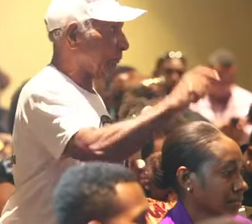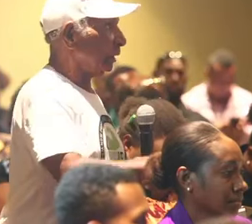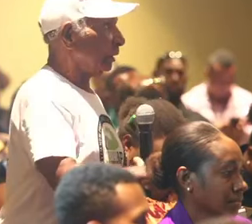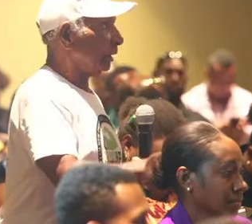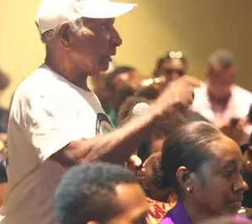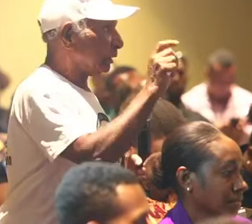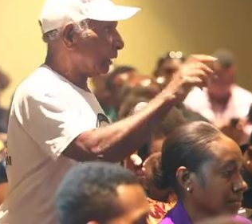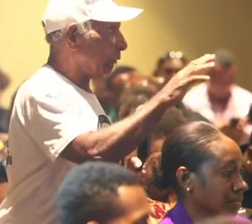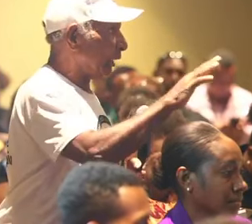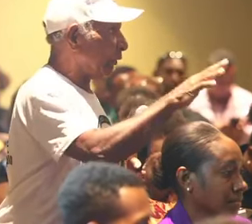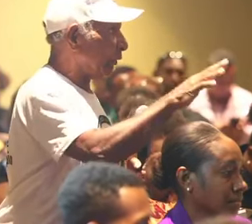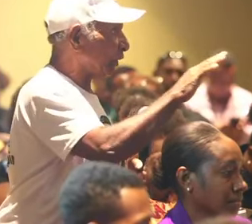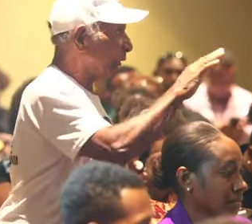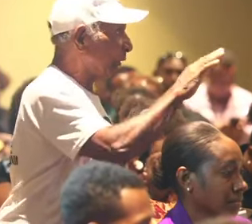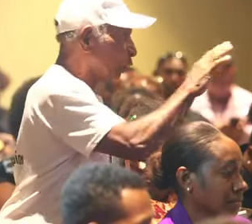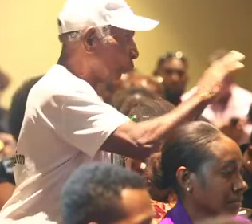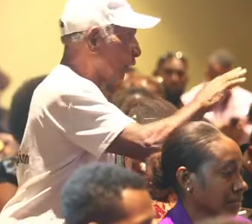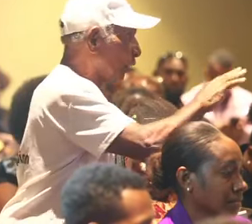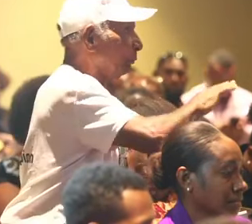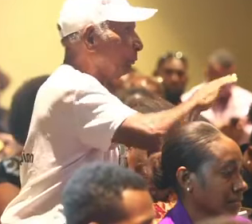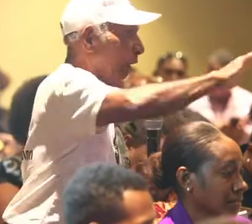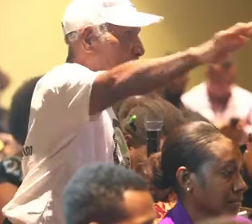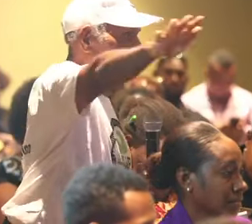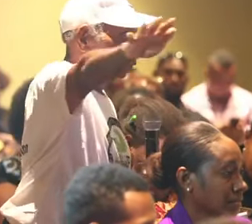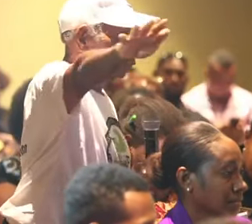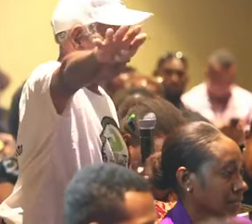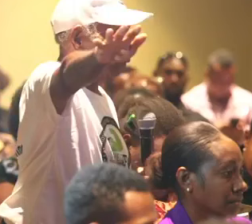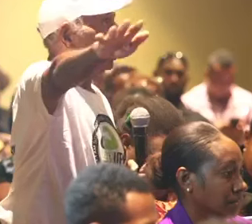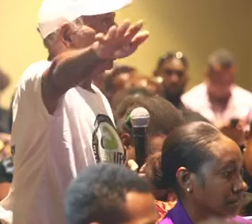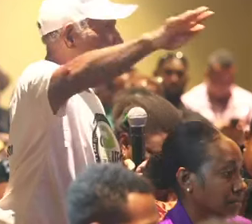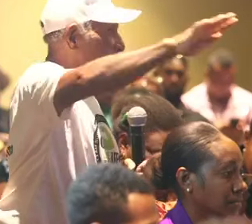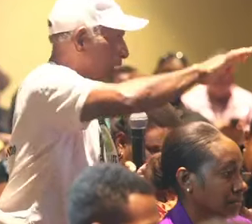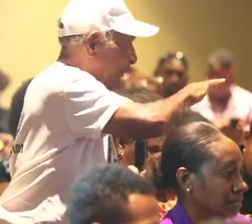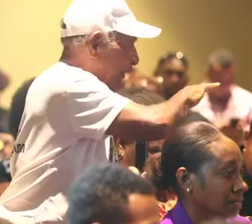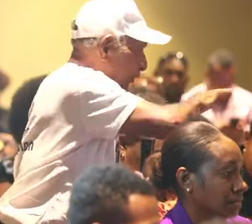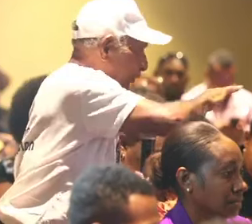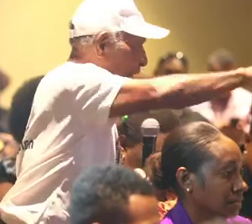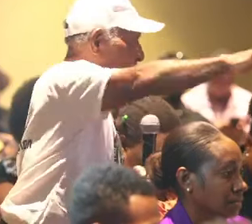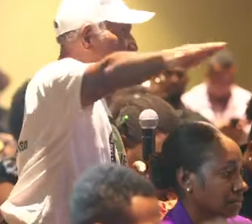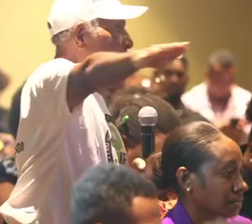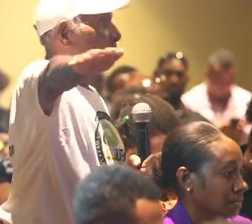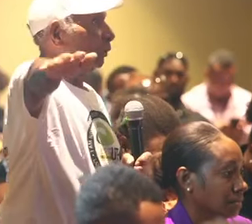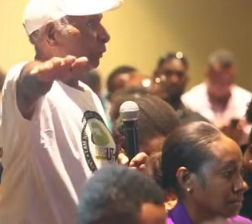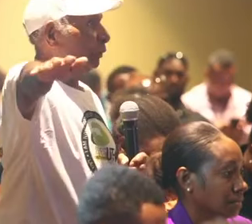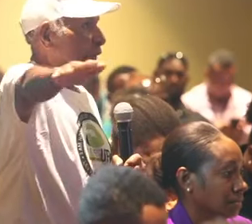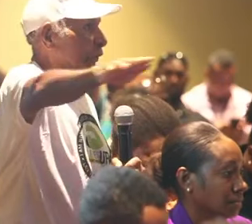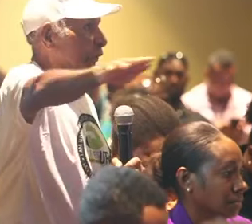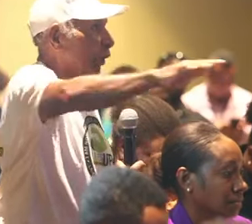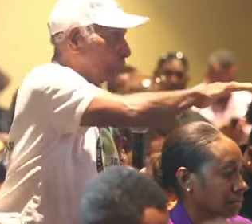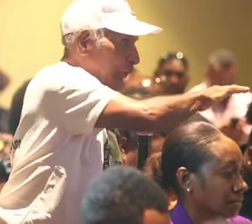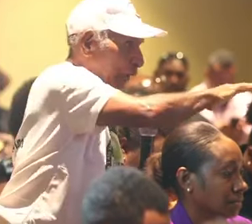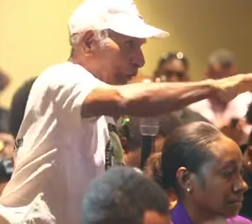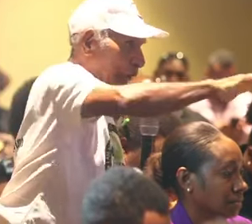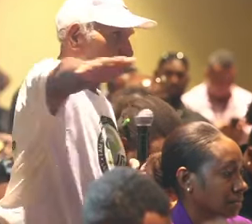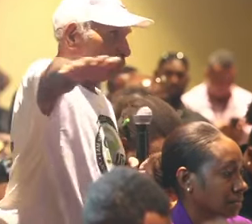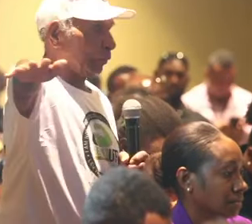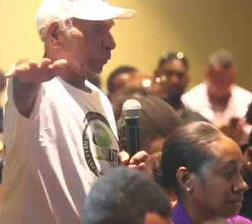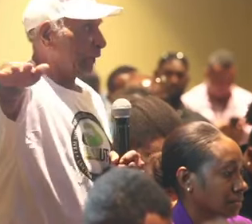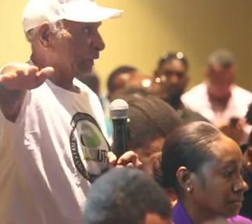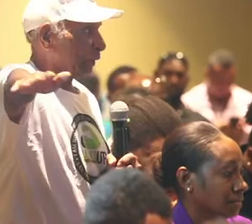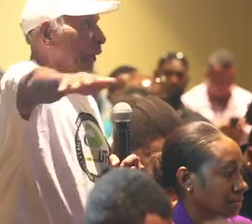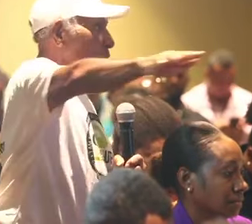him. This is a way, only Sawello school, now only around him school, only Sawello, this is a kind of web of business, only Sawello